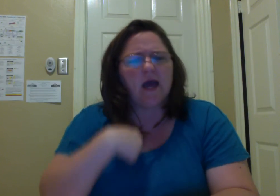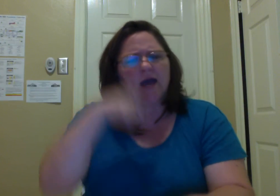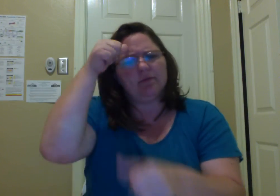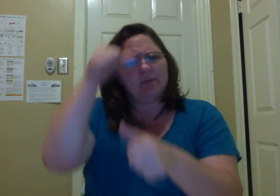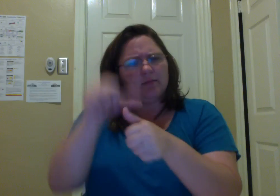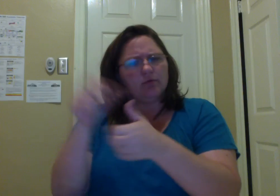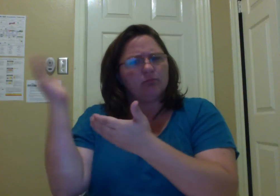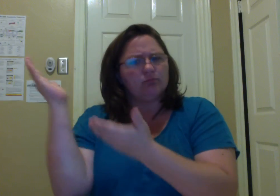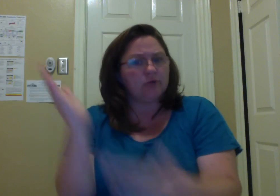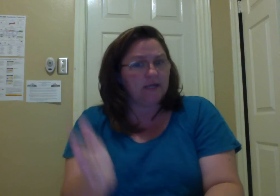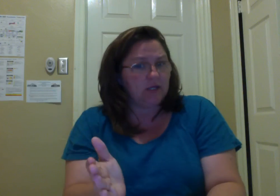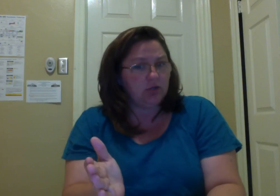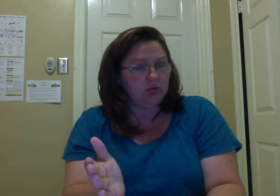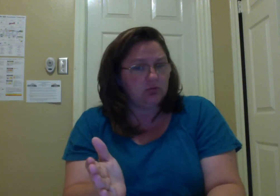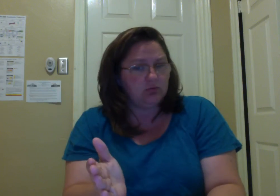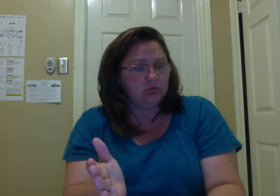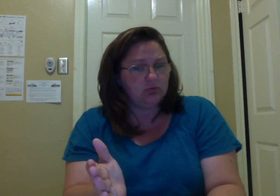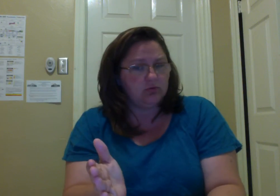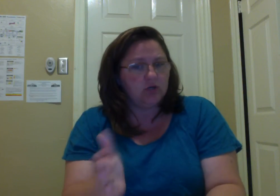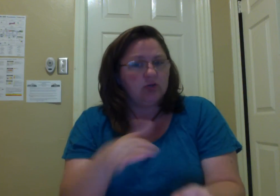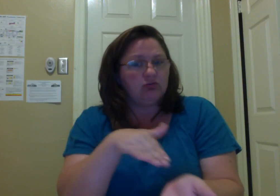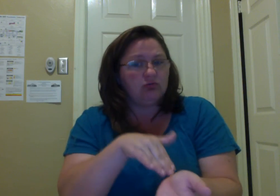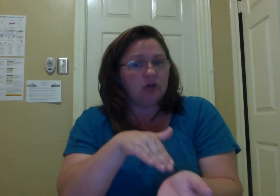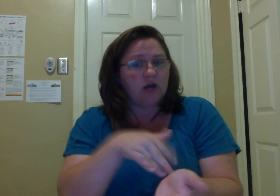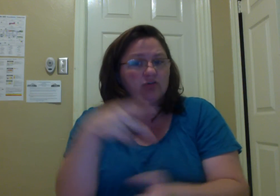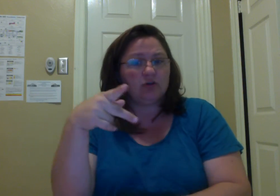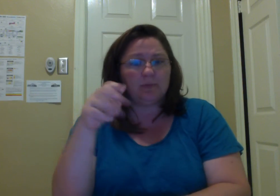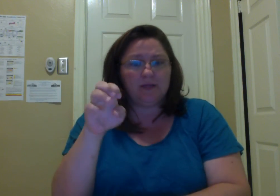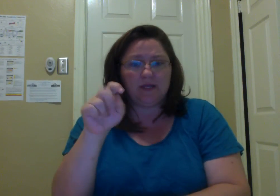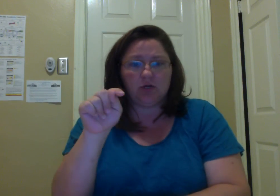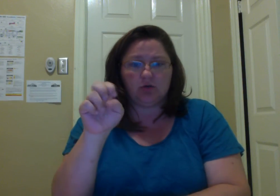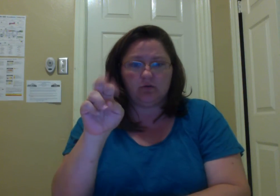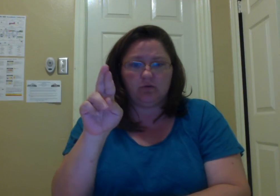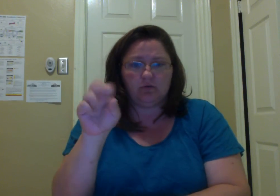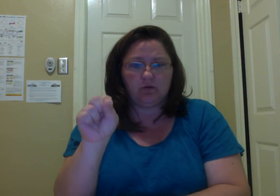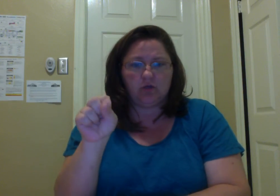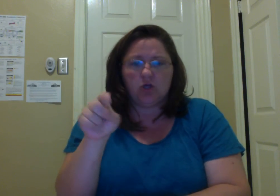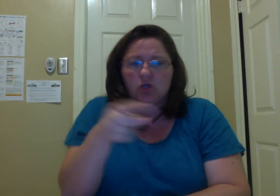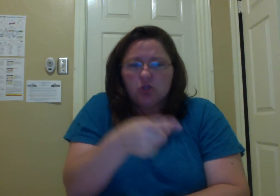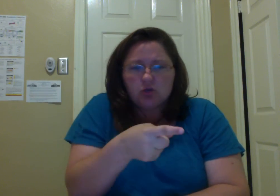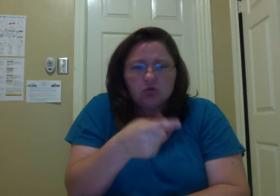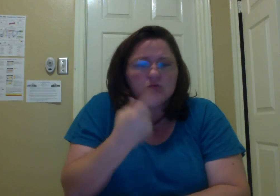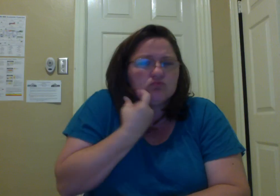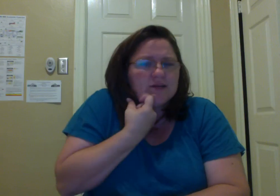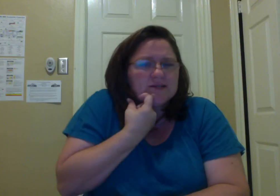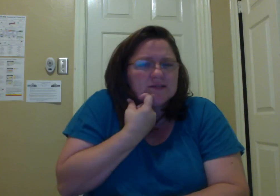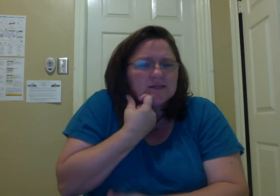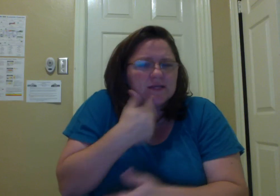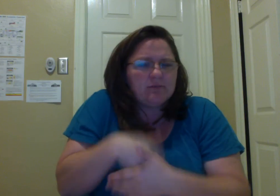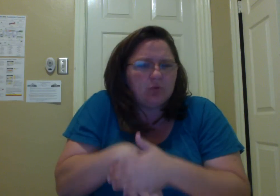I remember bringing you to Dr. Peters, you recently